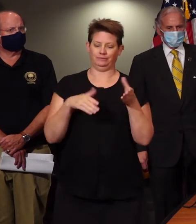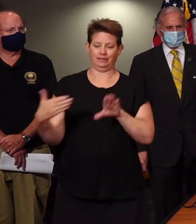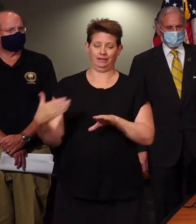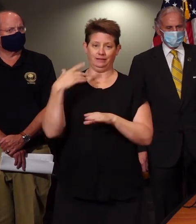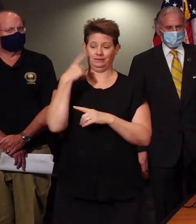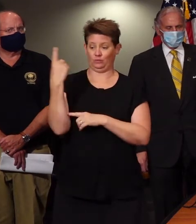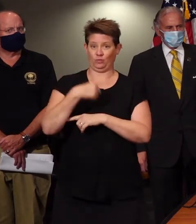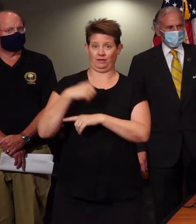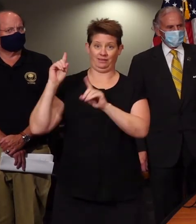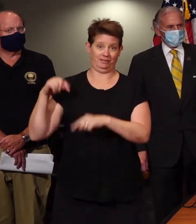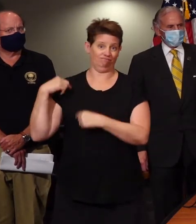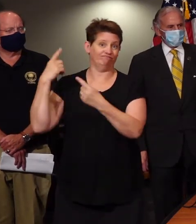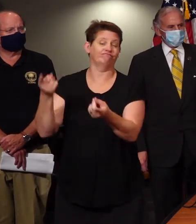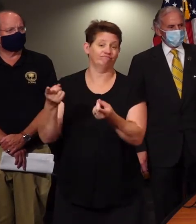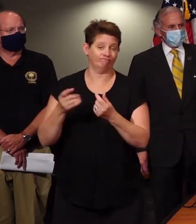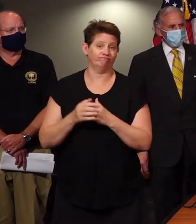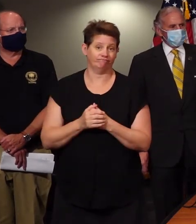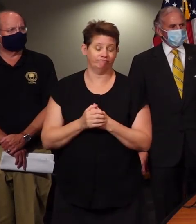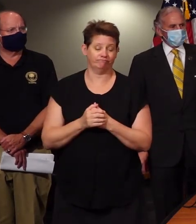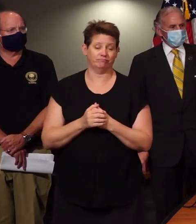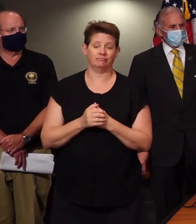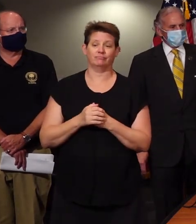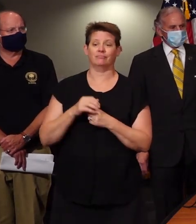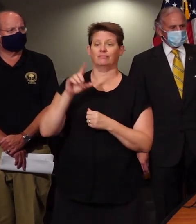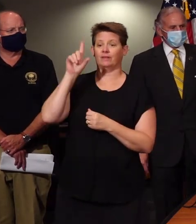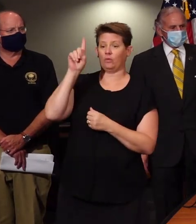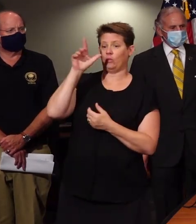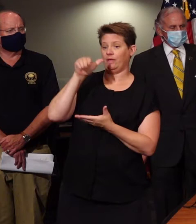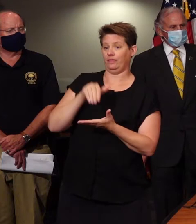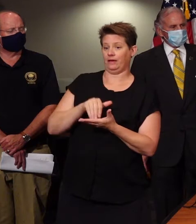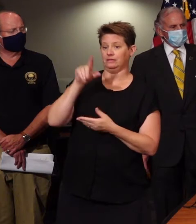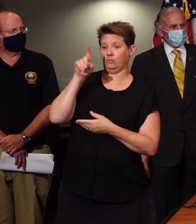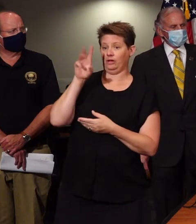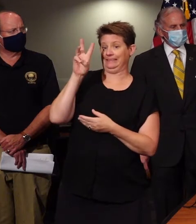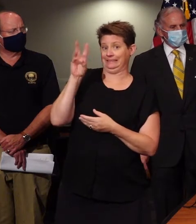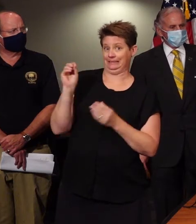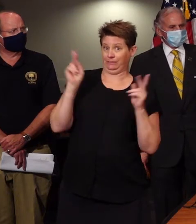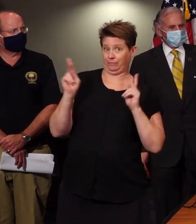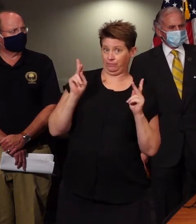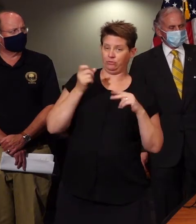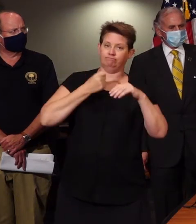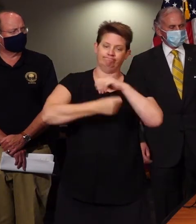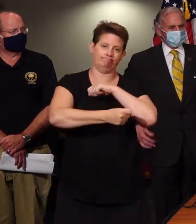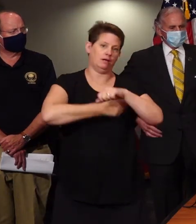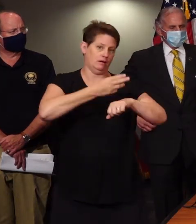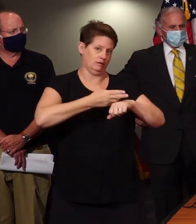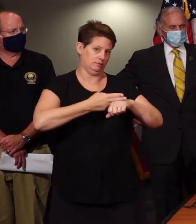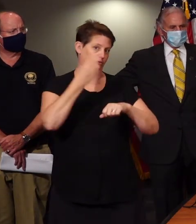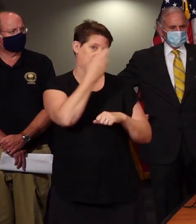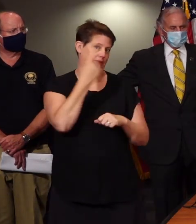day. And in addition, 1,160 people are currently hospitalized because of